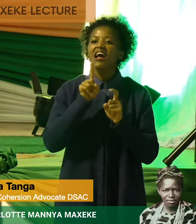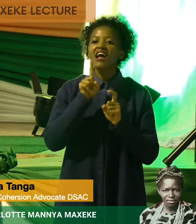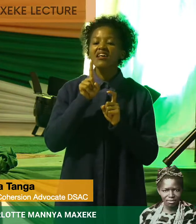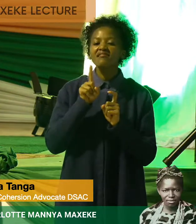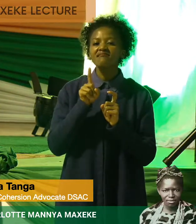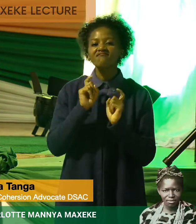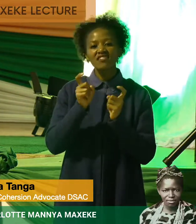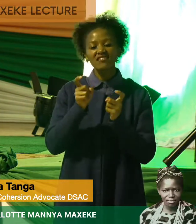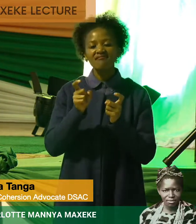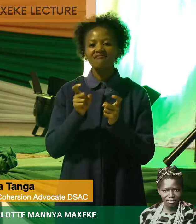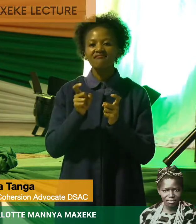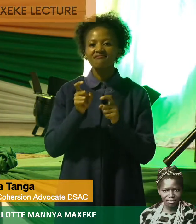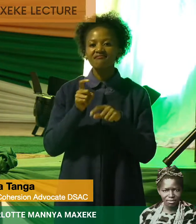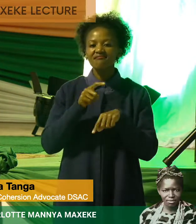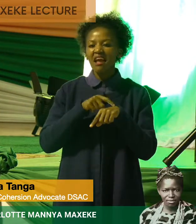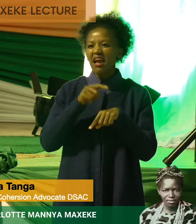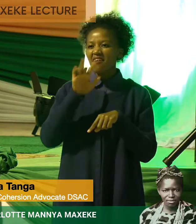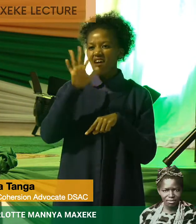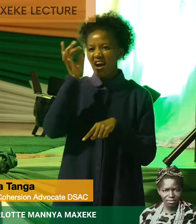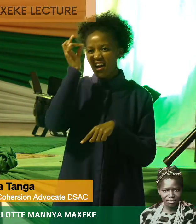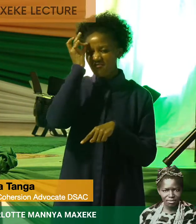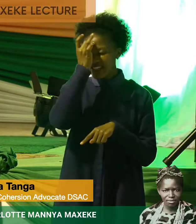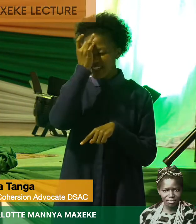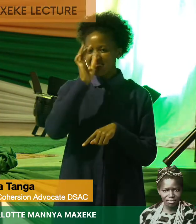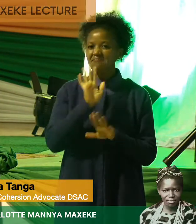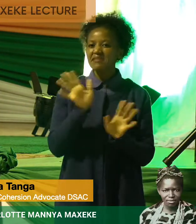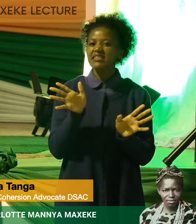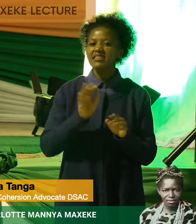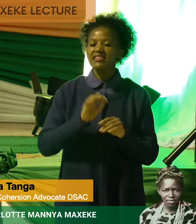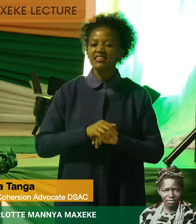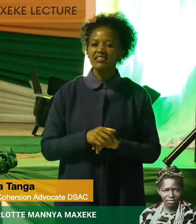nikhawulezise. Imizuzu mihlanu iyakhawuleza.